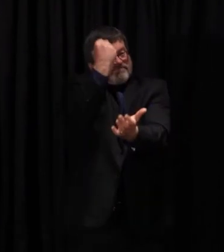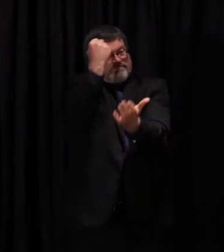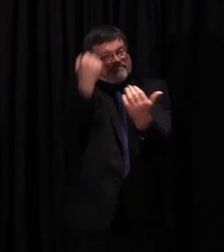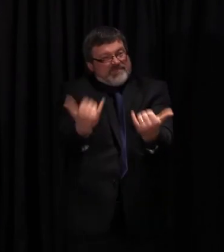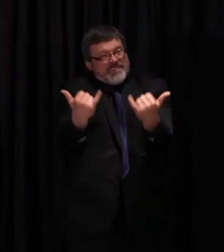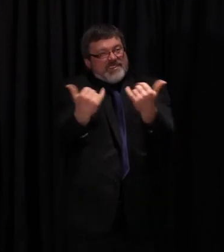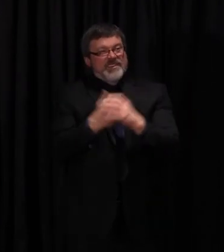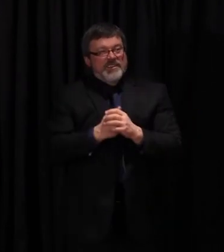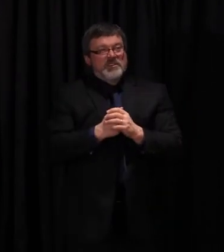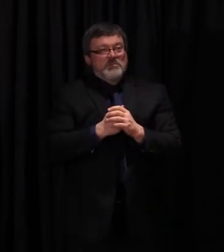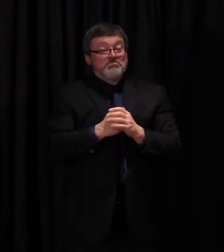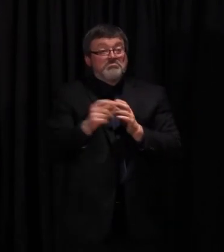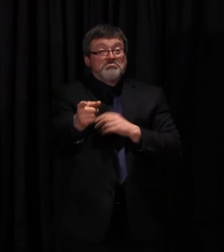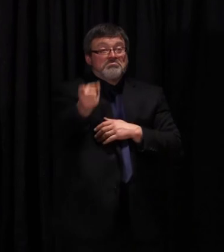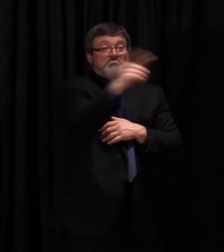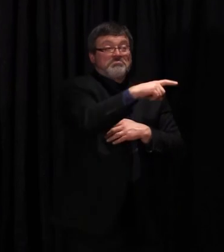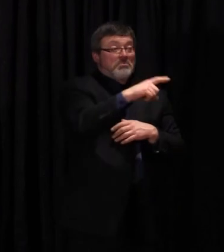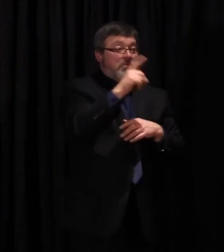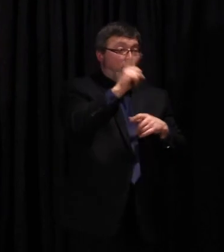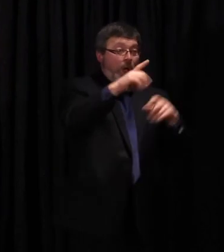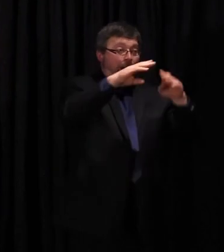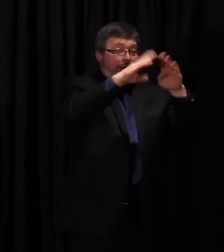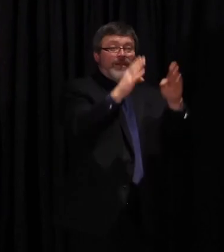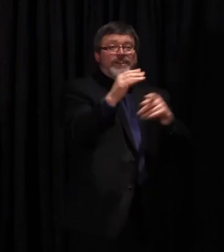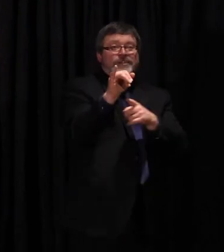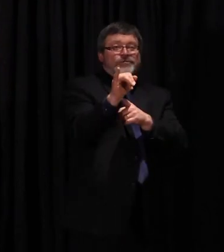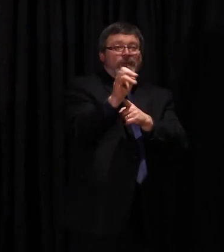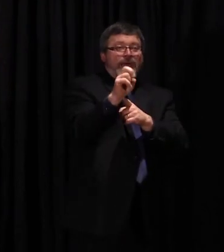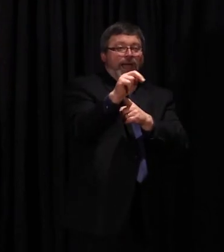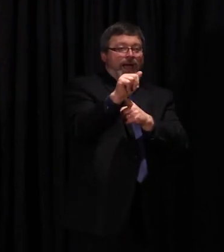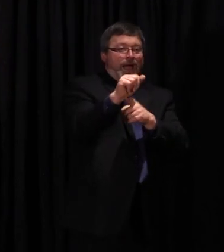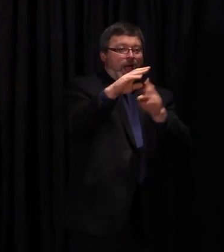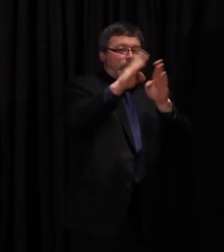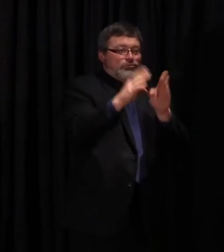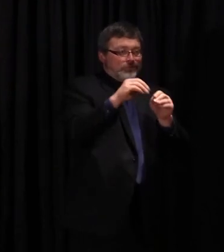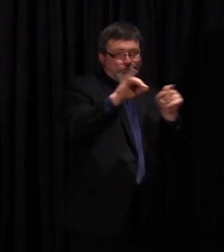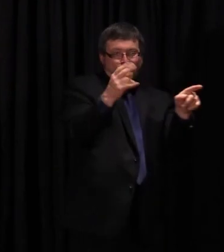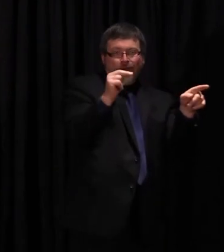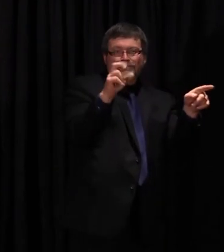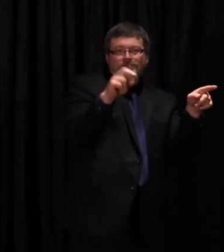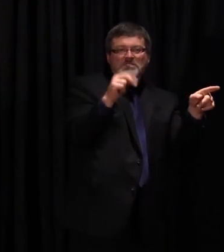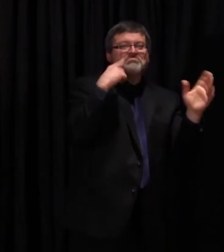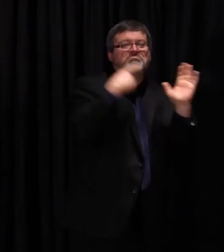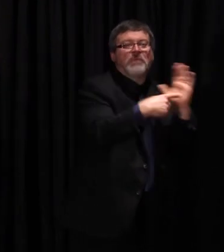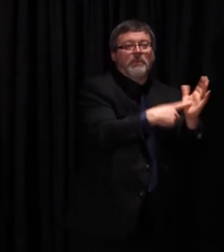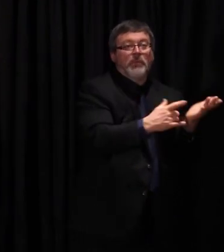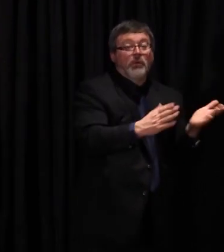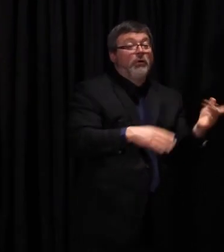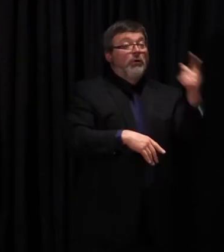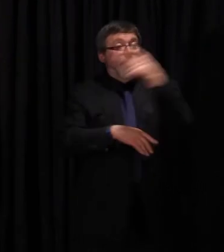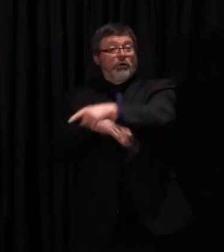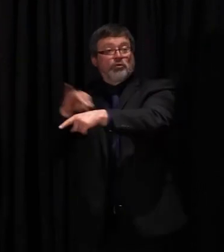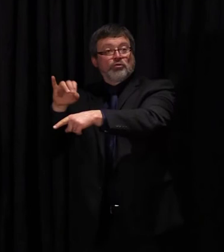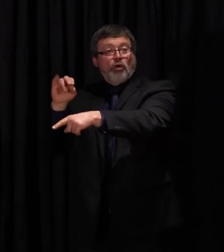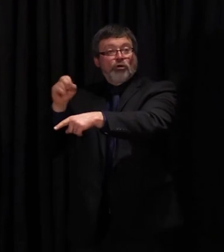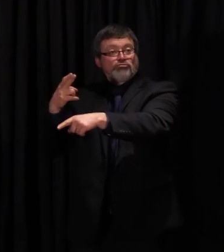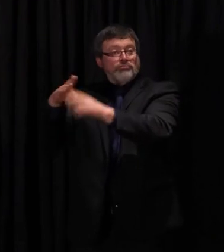Help out at a place like Jenna's house in Johnson, or Josh's house in Colchester,